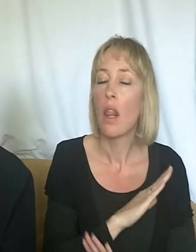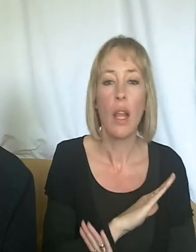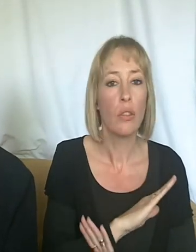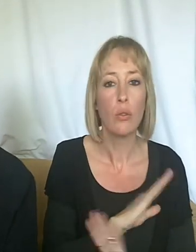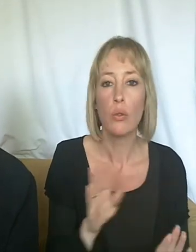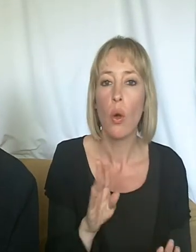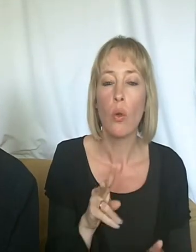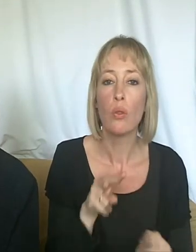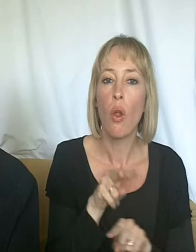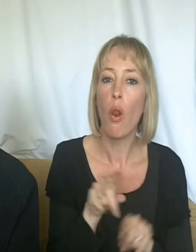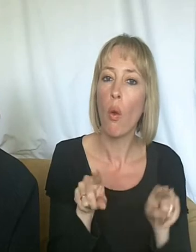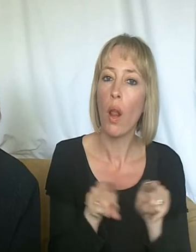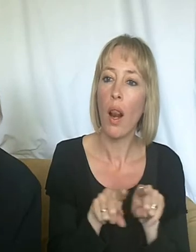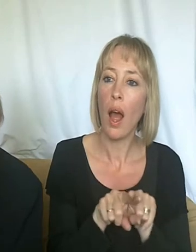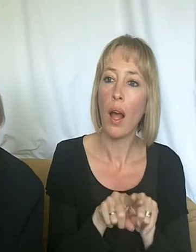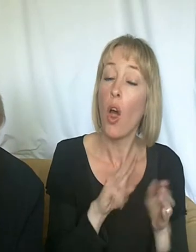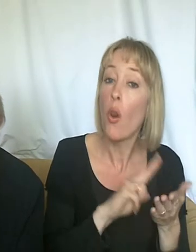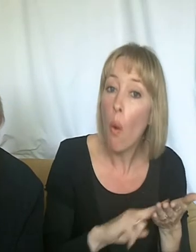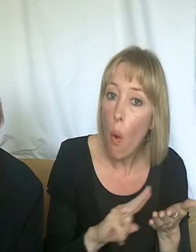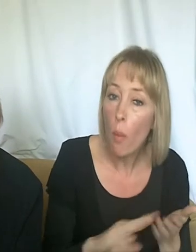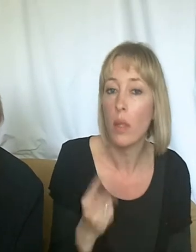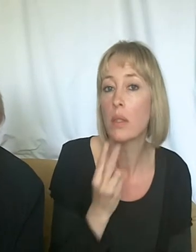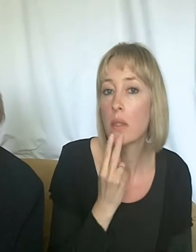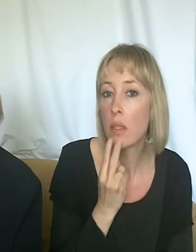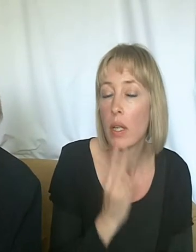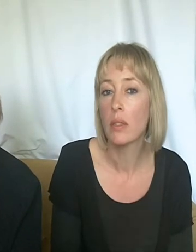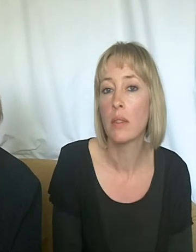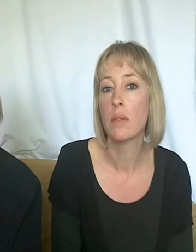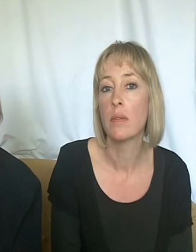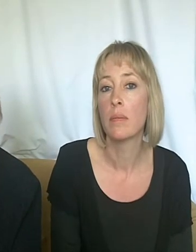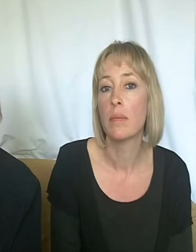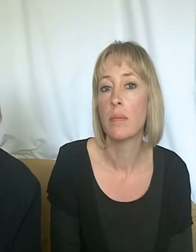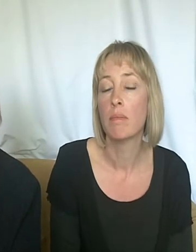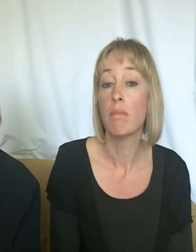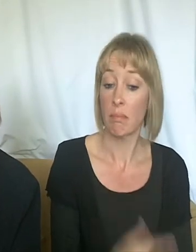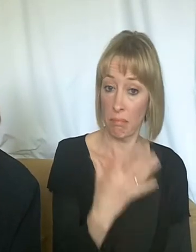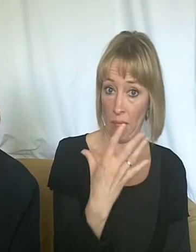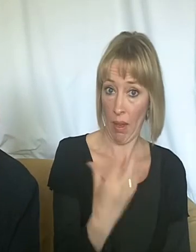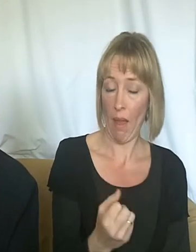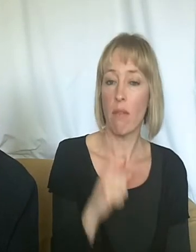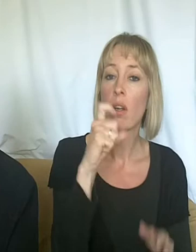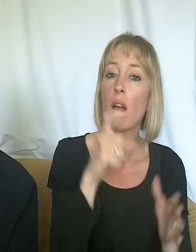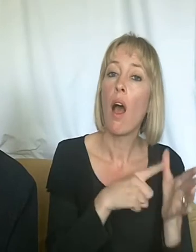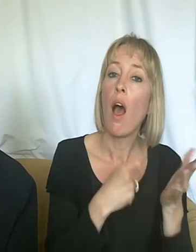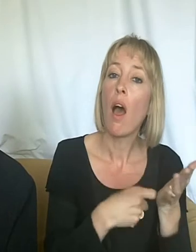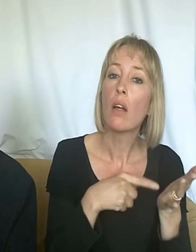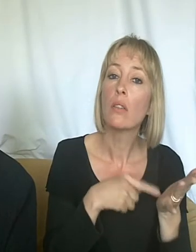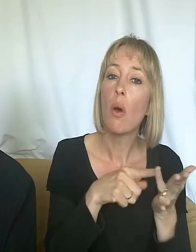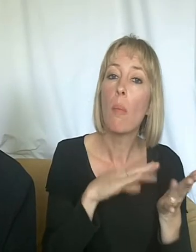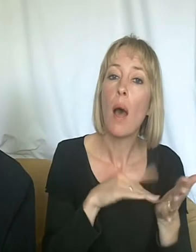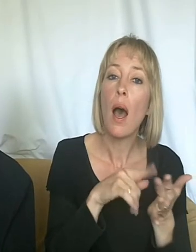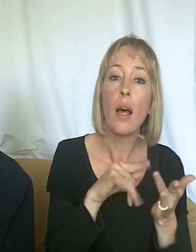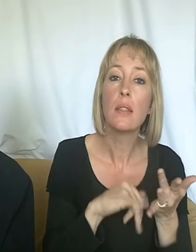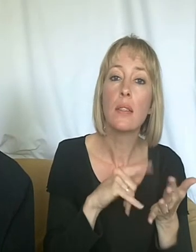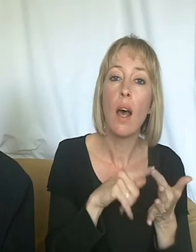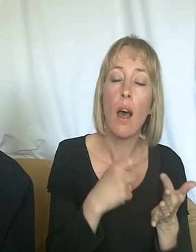look like an ordinary cigarette, that has a cartomizer on it rather